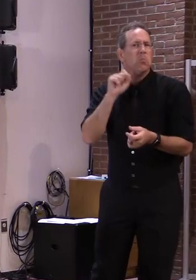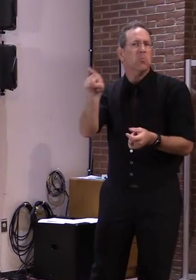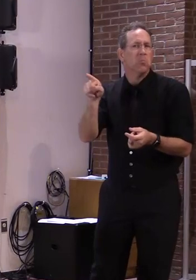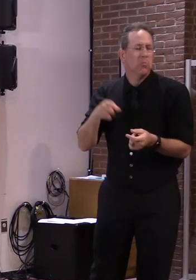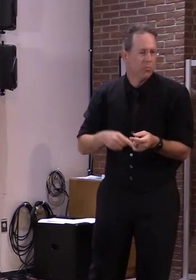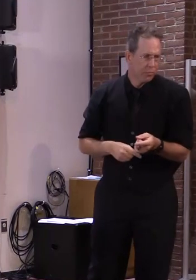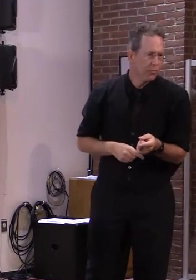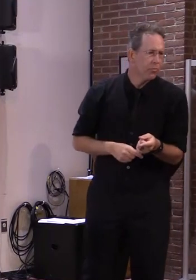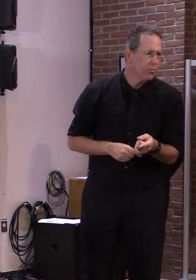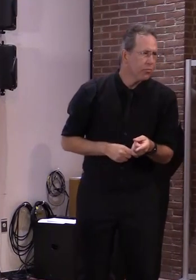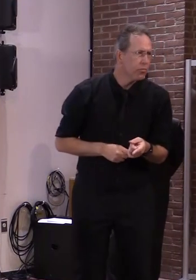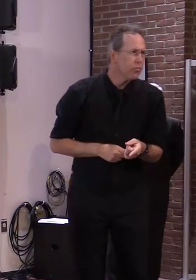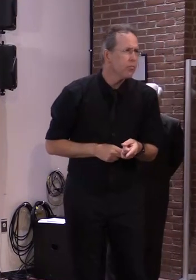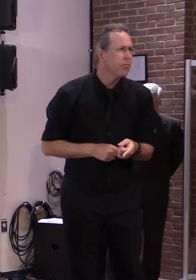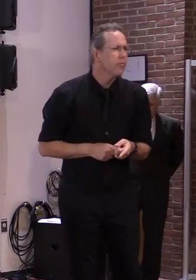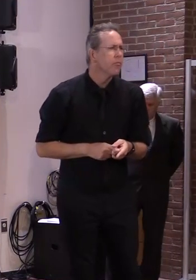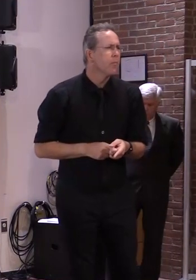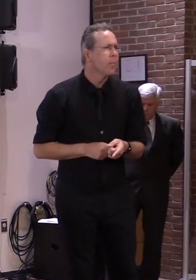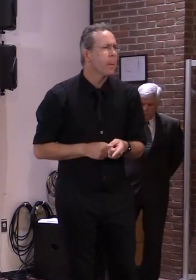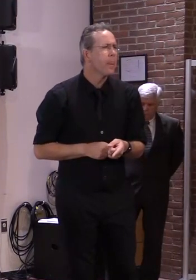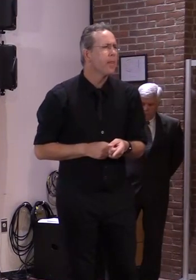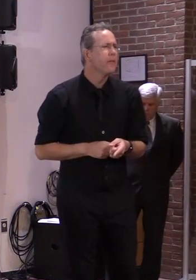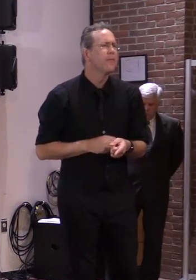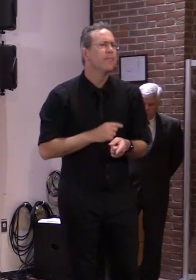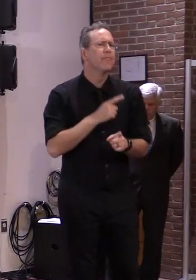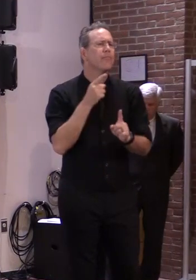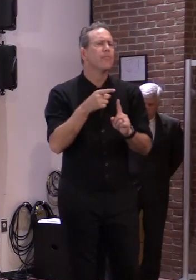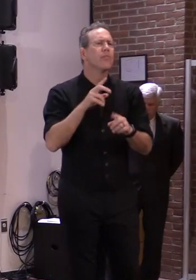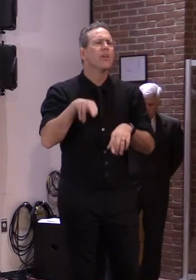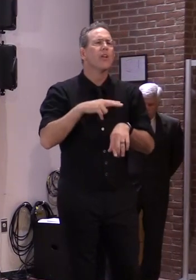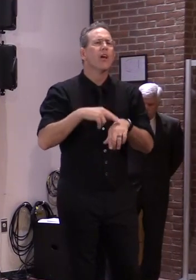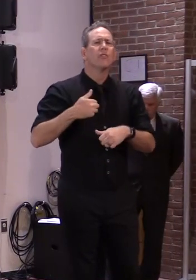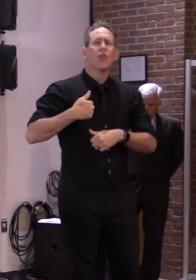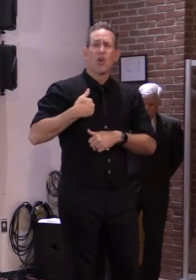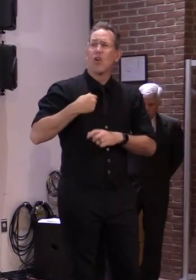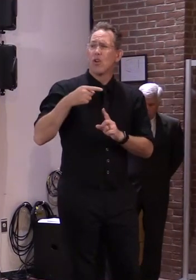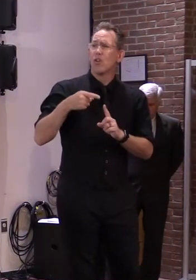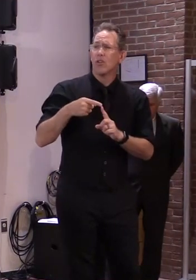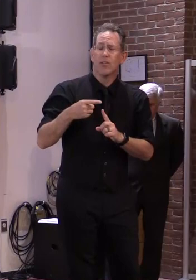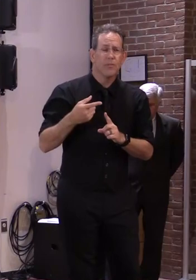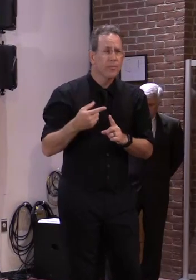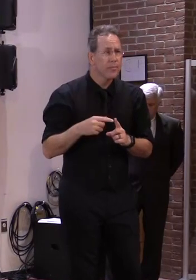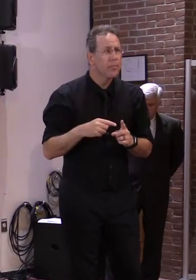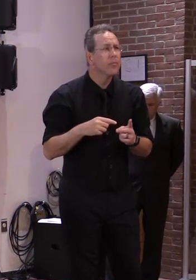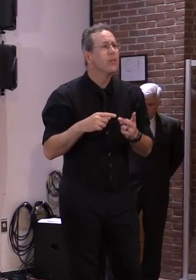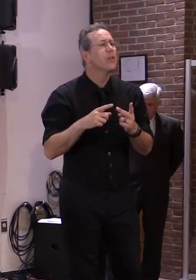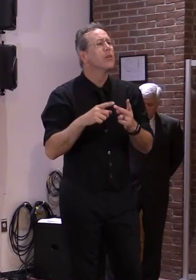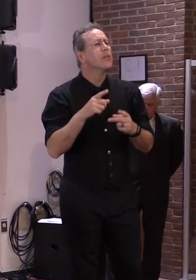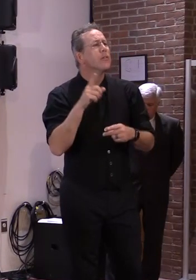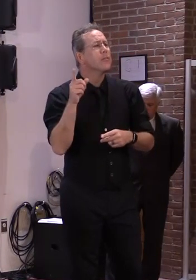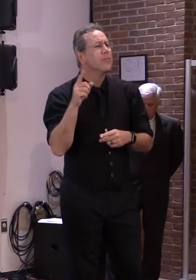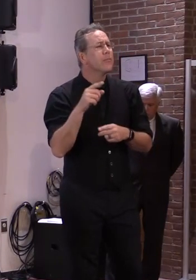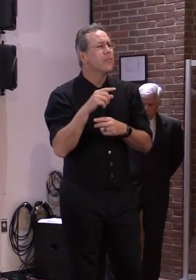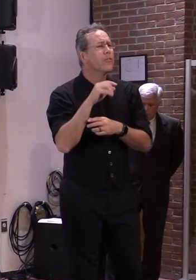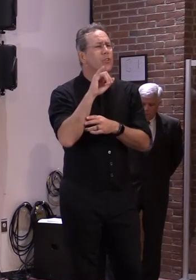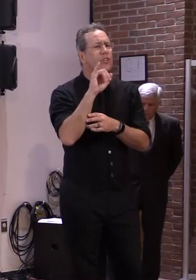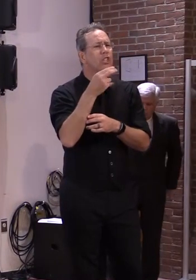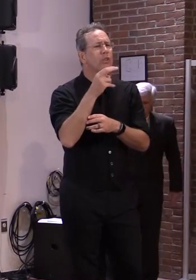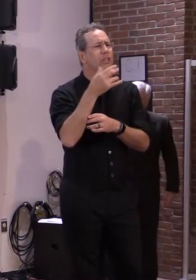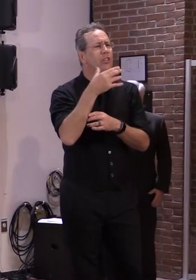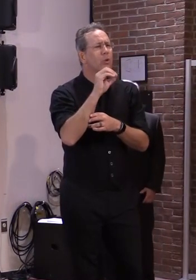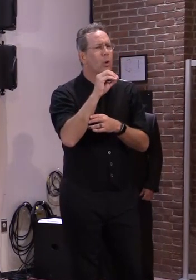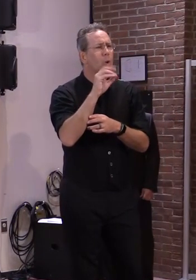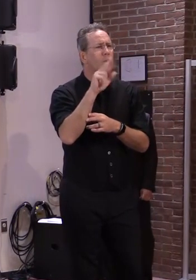Vermont National Guard, specifically the Jericho, Vermont 3rd Battalion, that